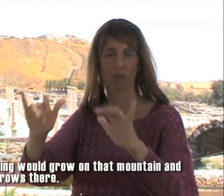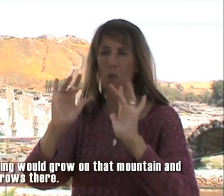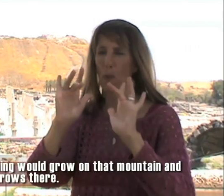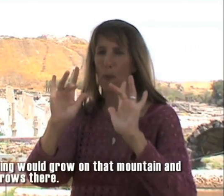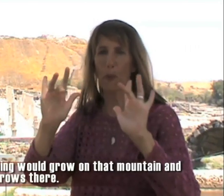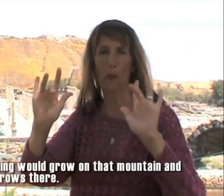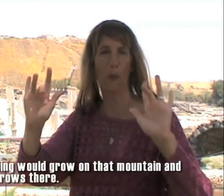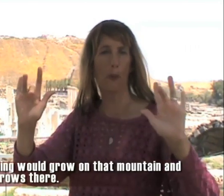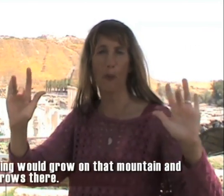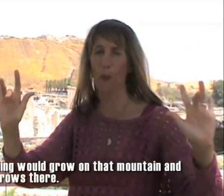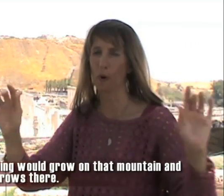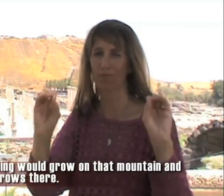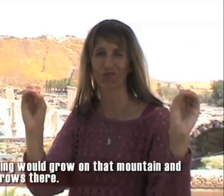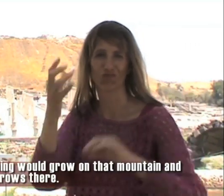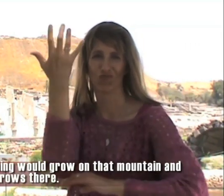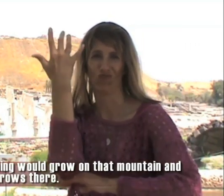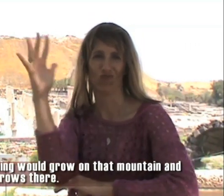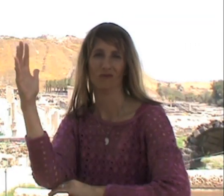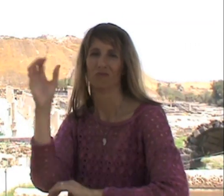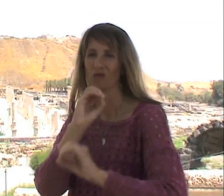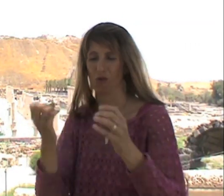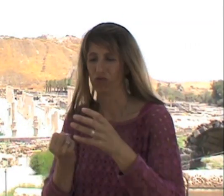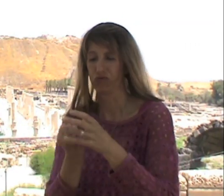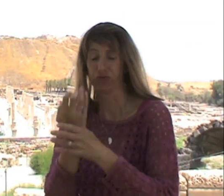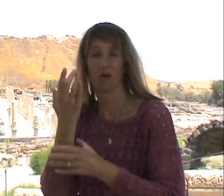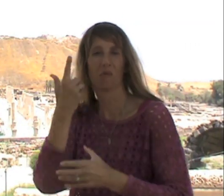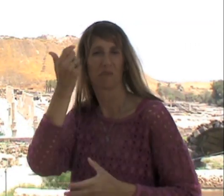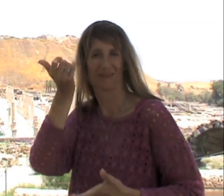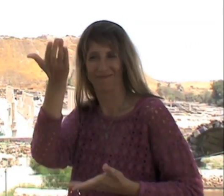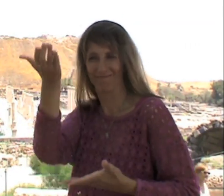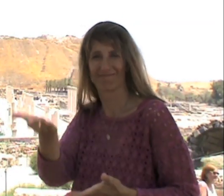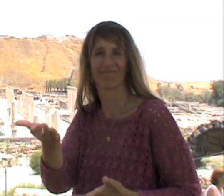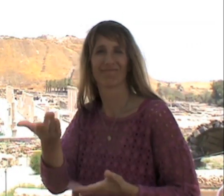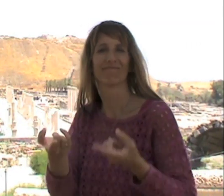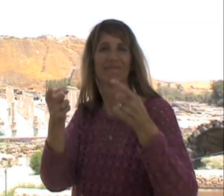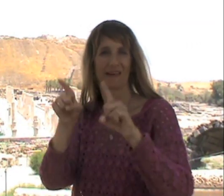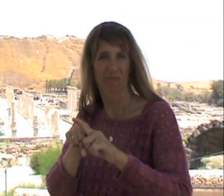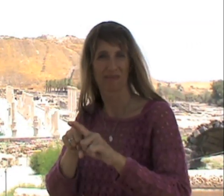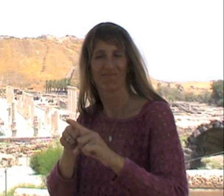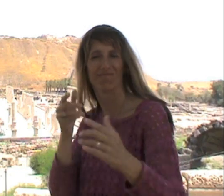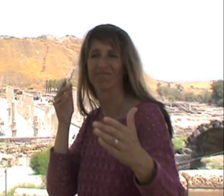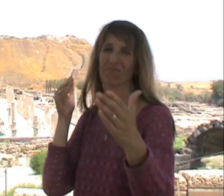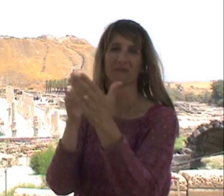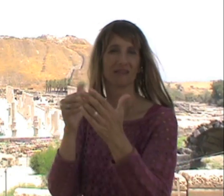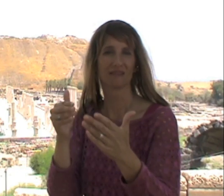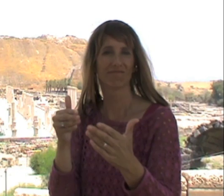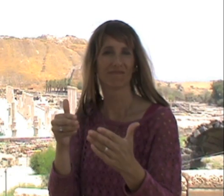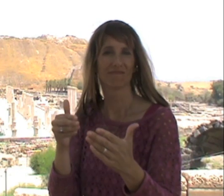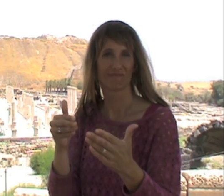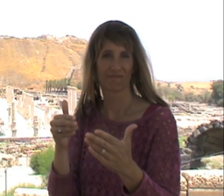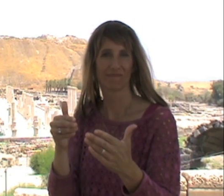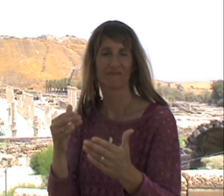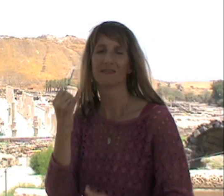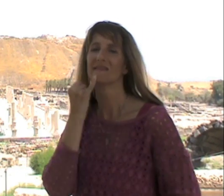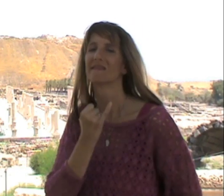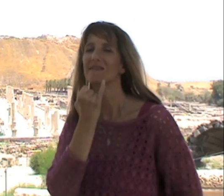mountain. It's barren. There are no trees. There's no growth there because he spoke against it.